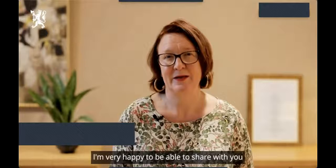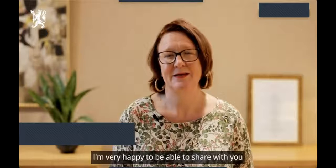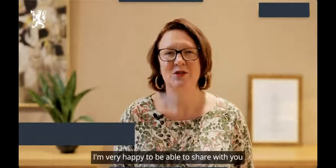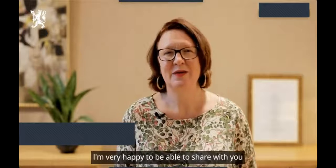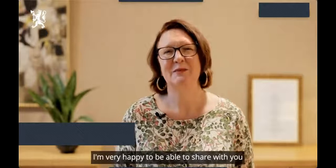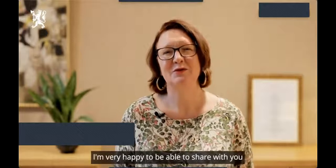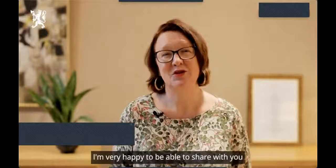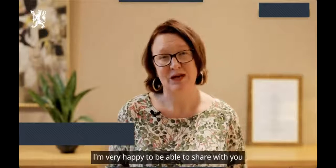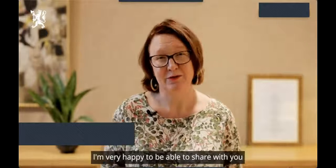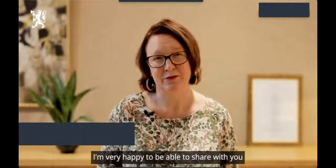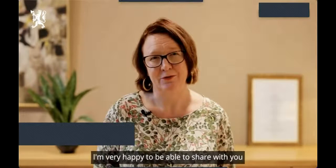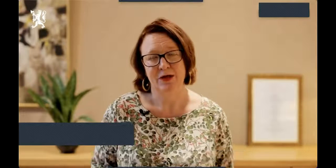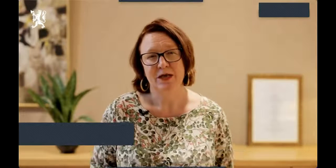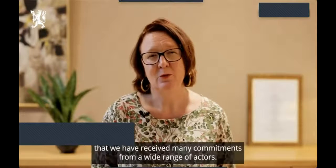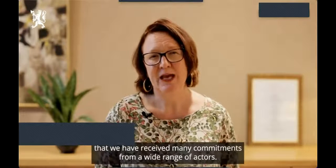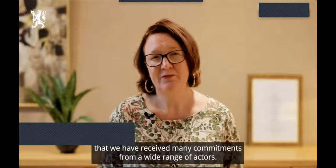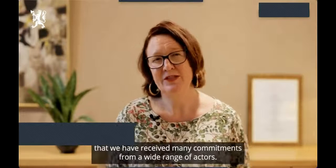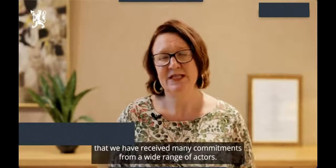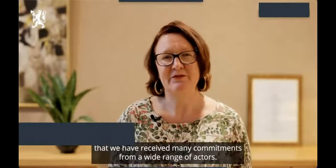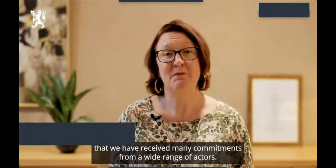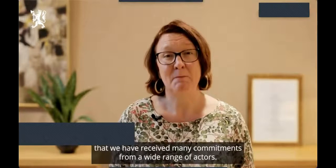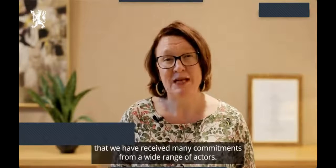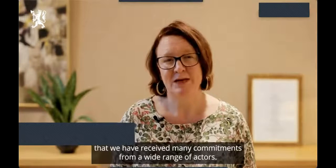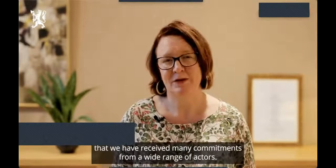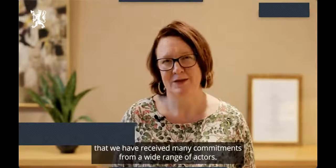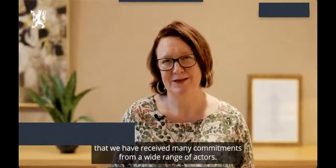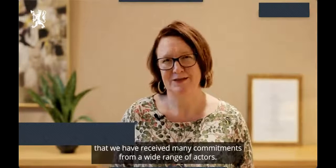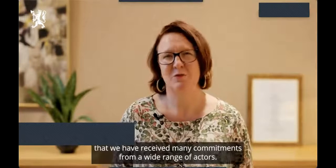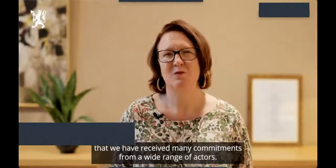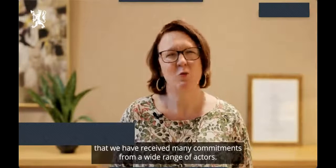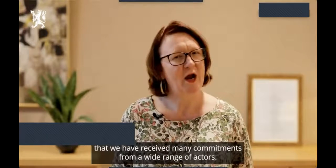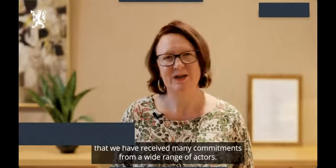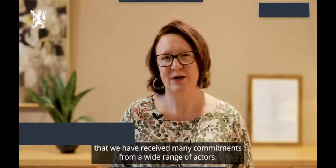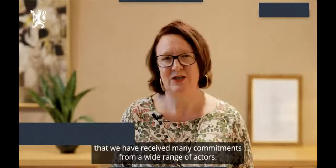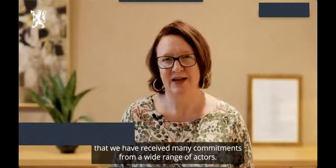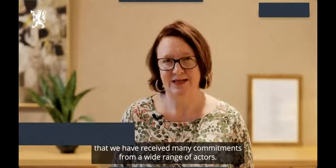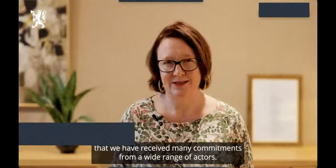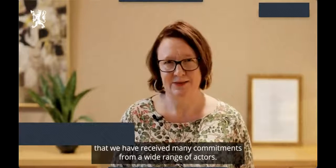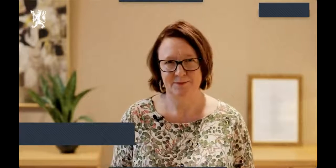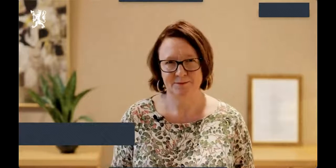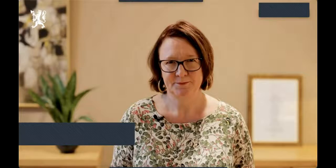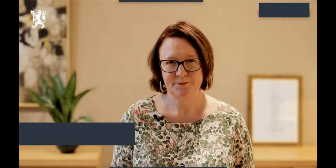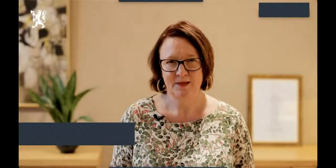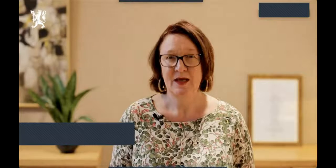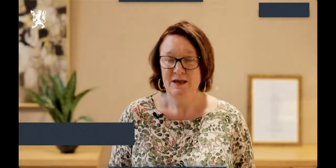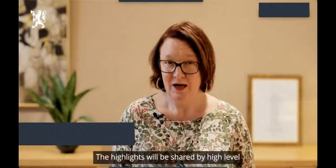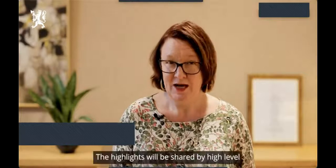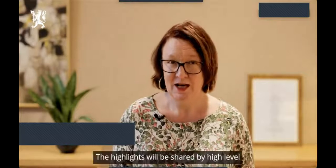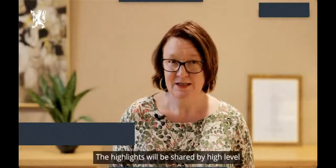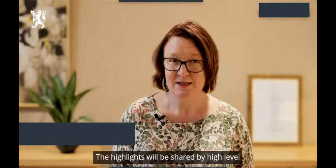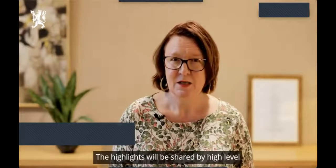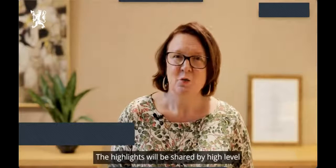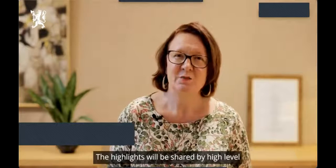very happy to be able to share with you that we have received many commitments from a wide range of actors.